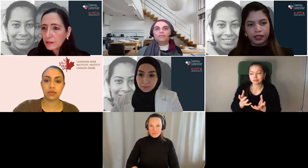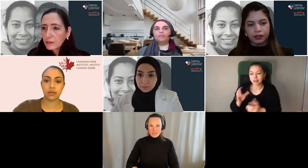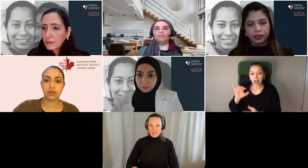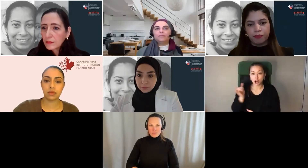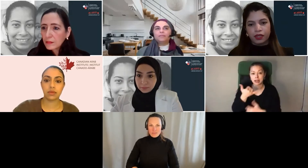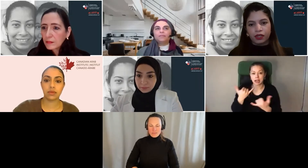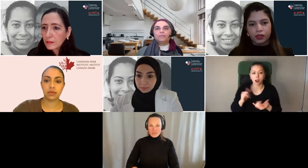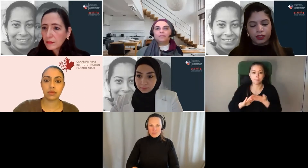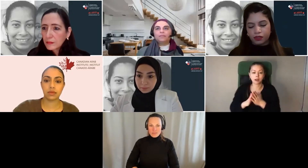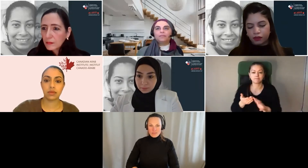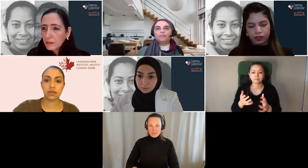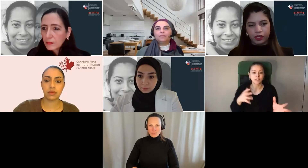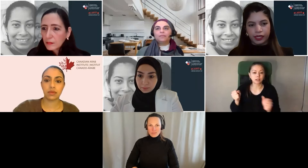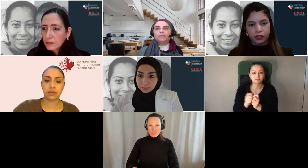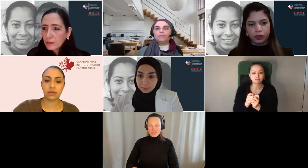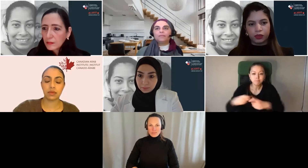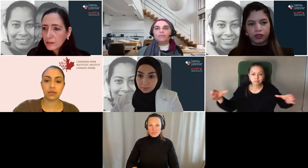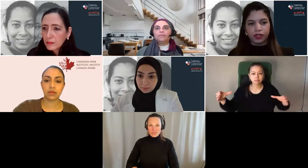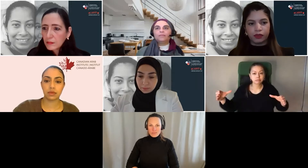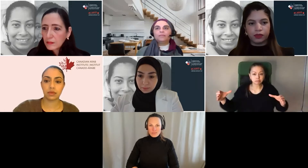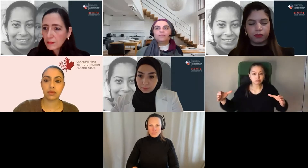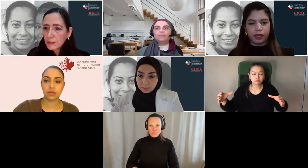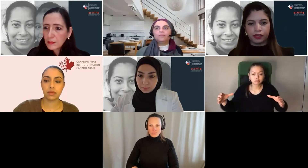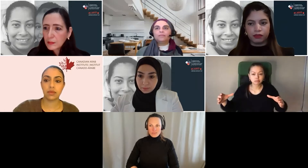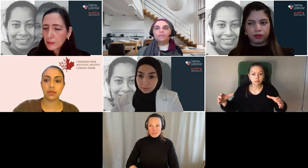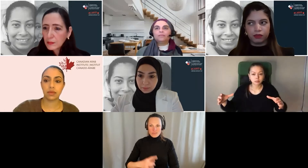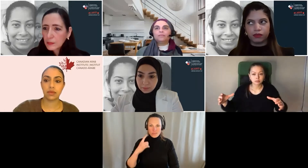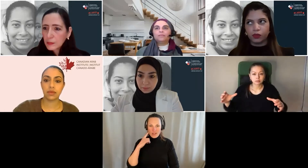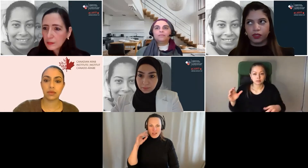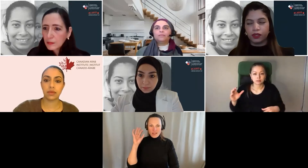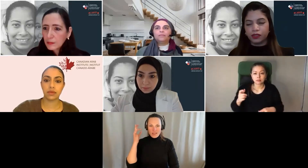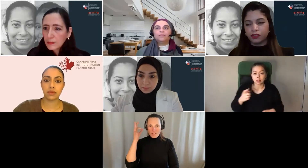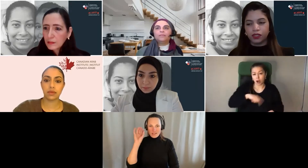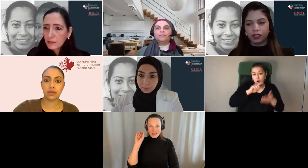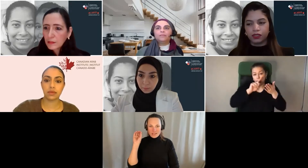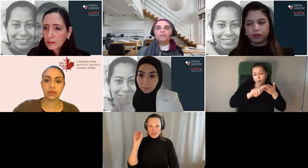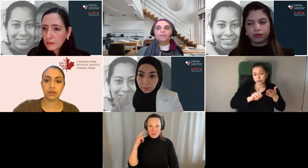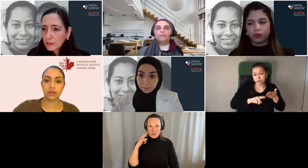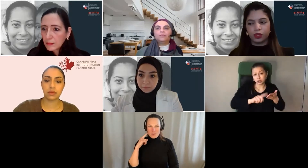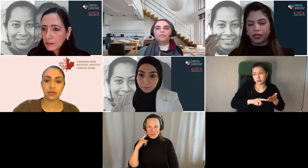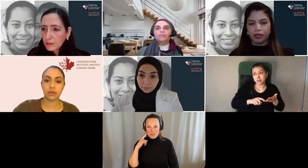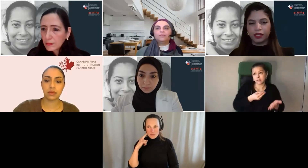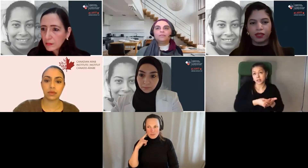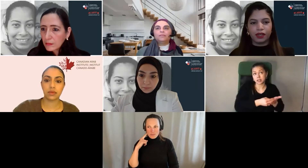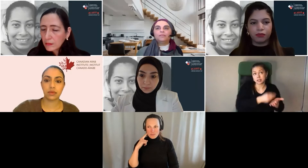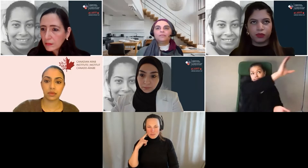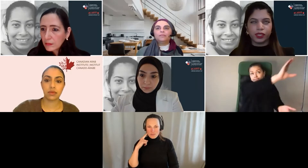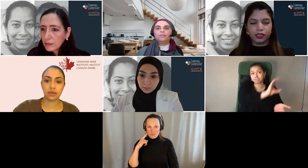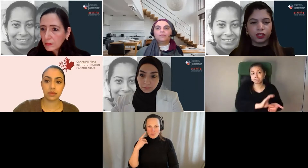in Canada, which is aligned with what we found back in when we got this funding